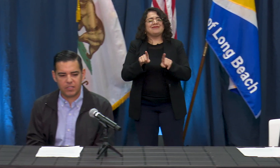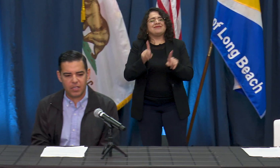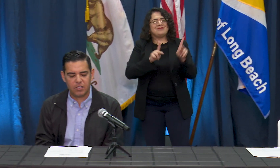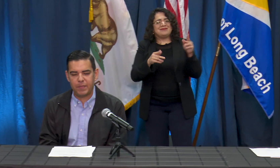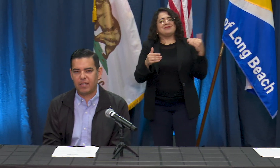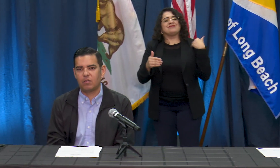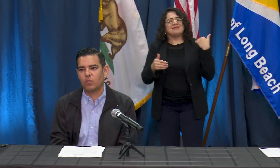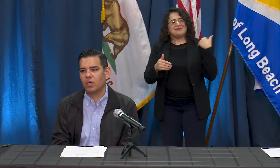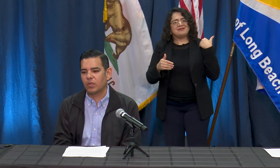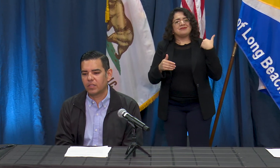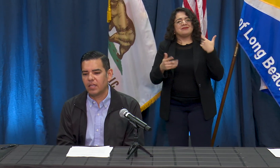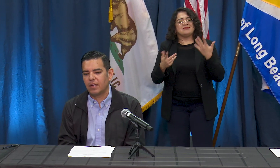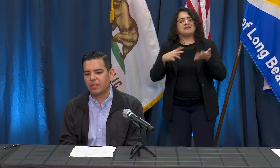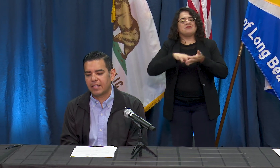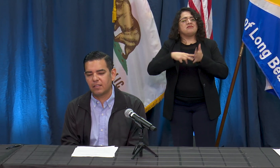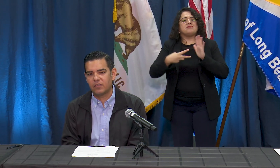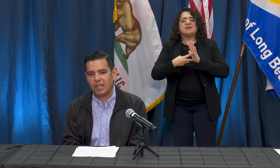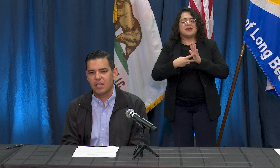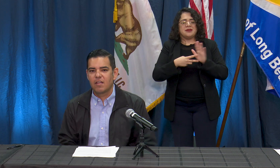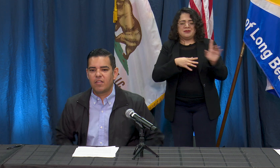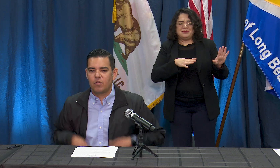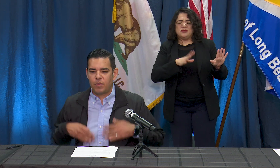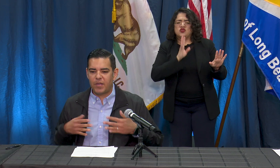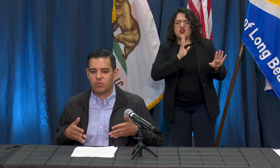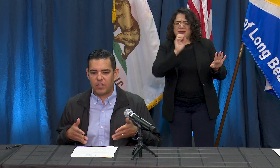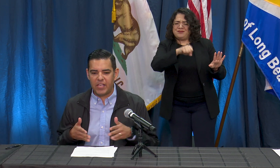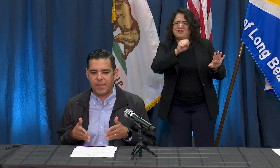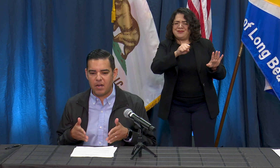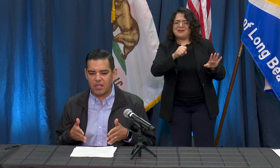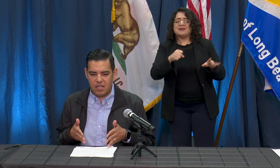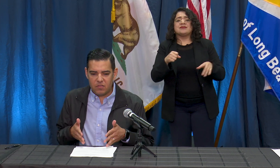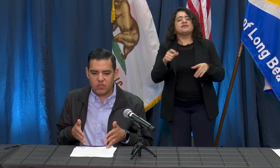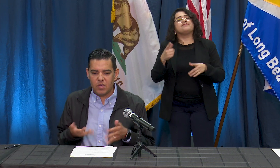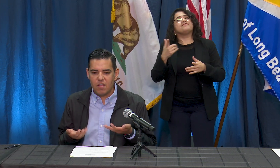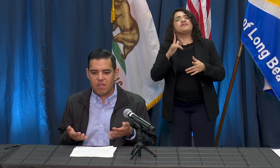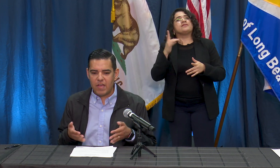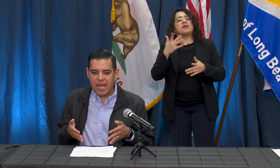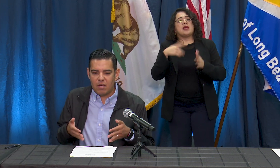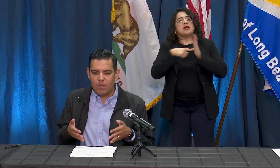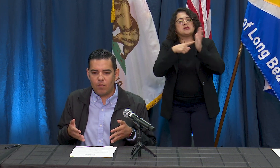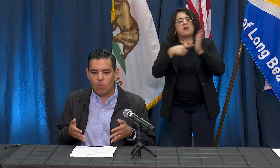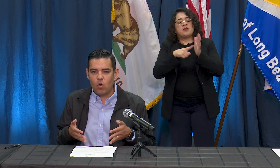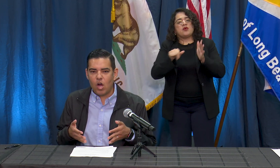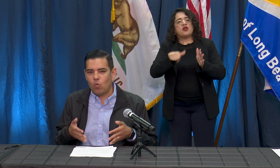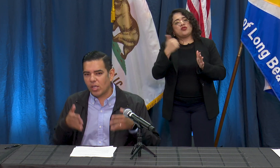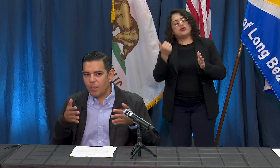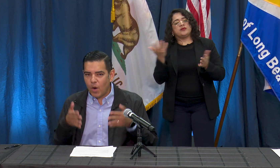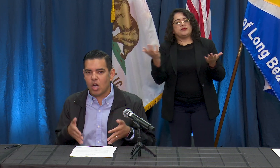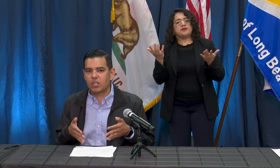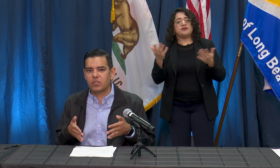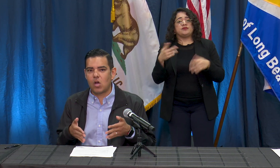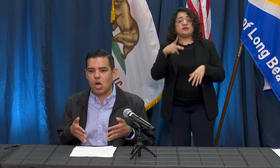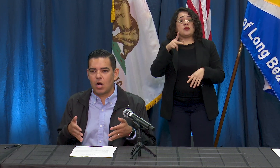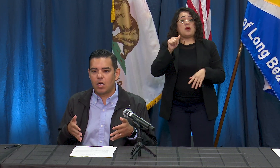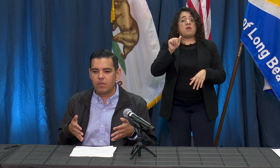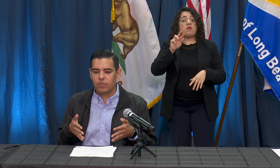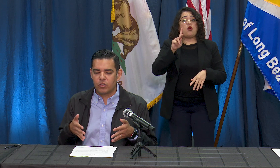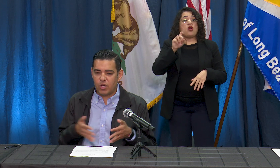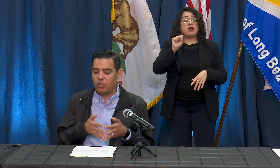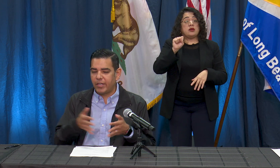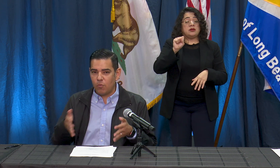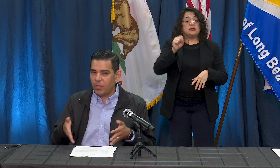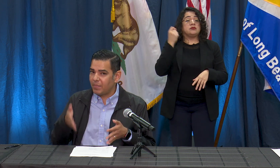well, and I think to expand on what Kelly said, then the best way to think about it is that while our parks